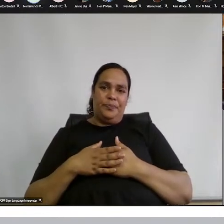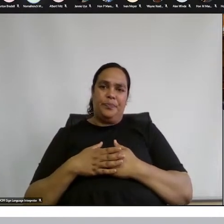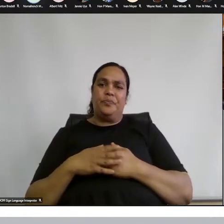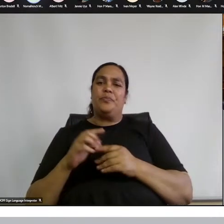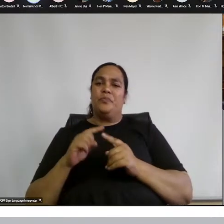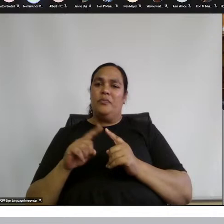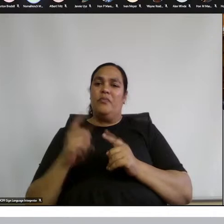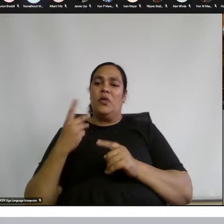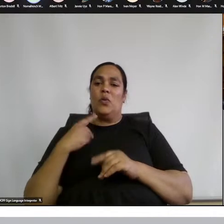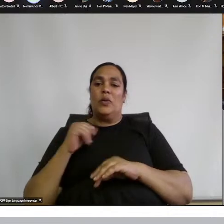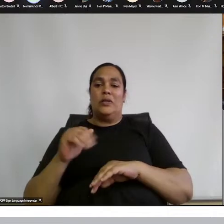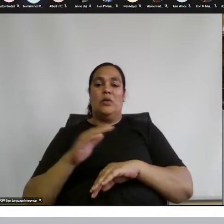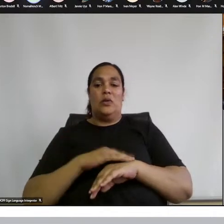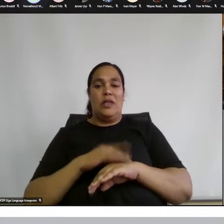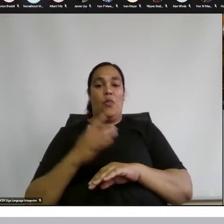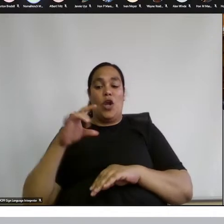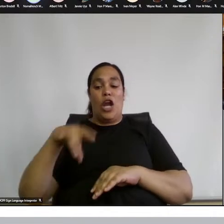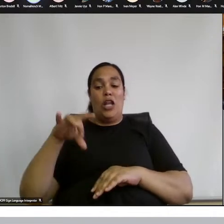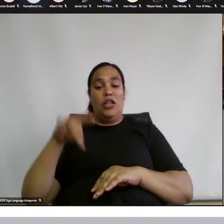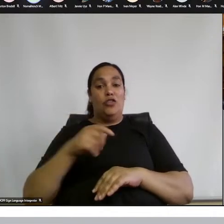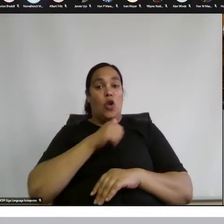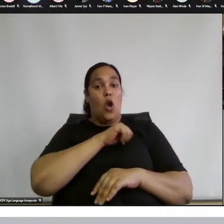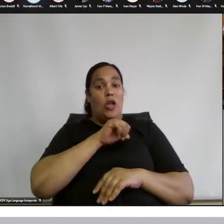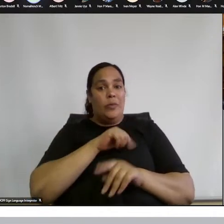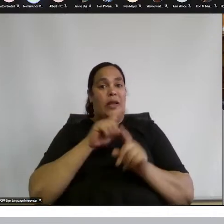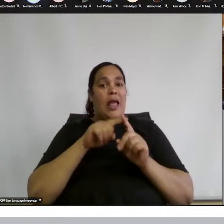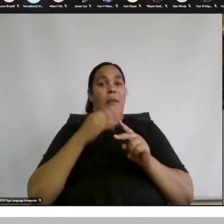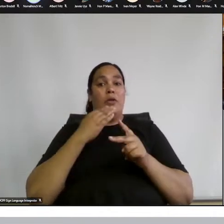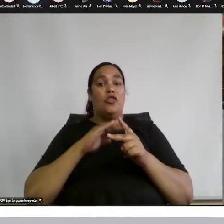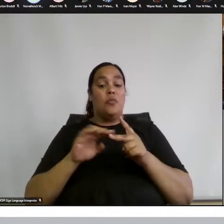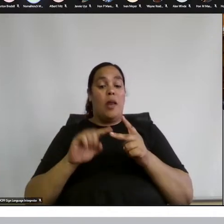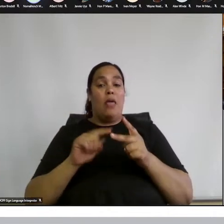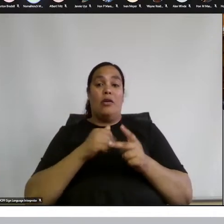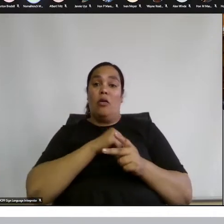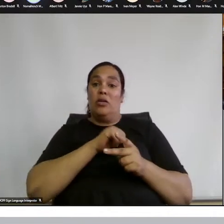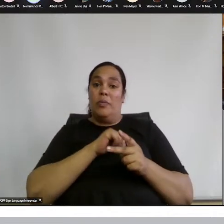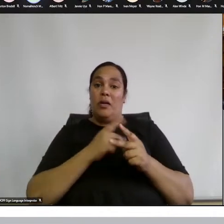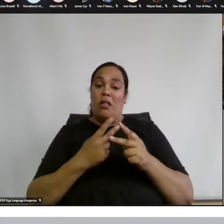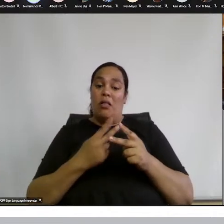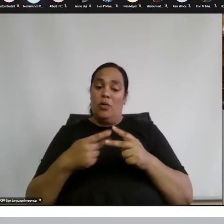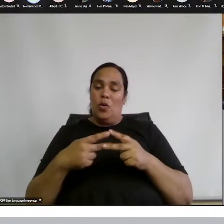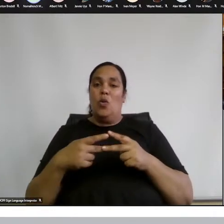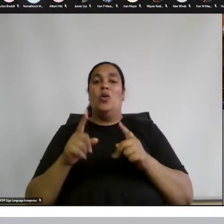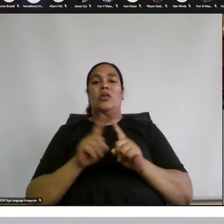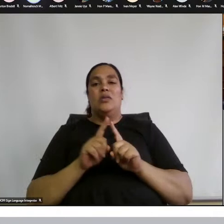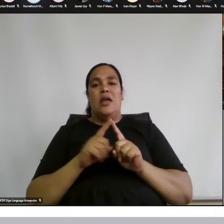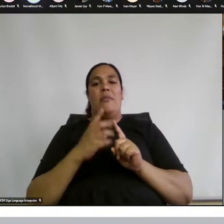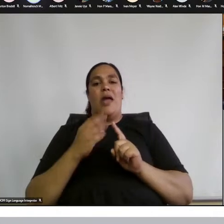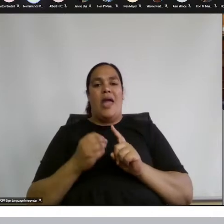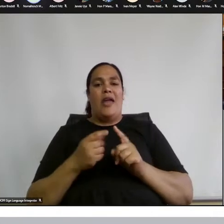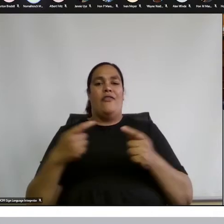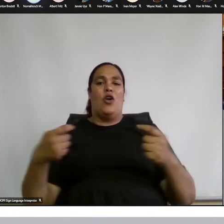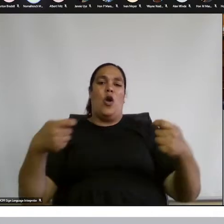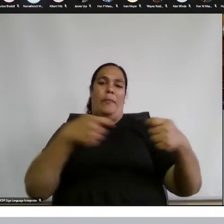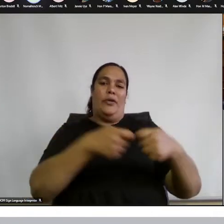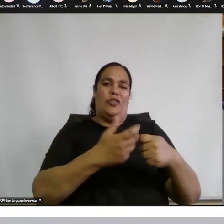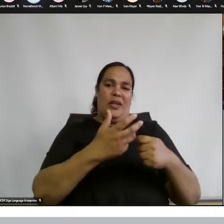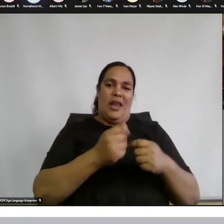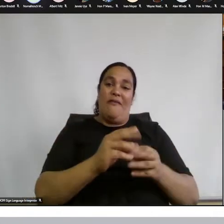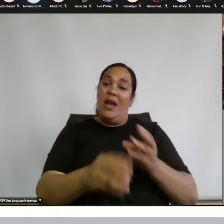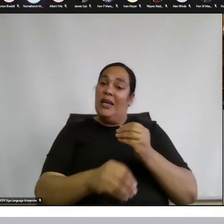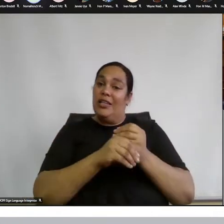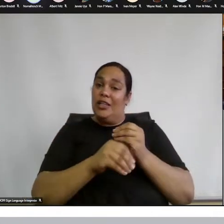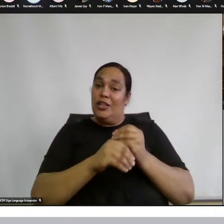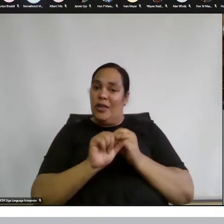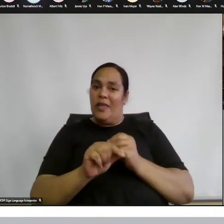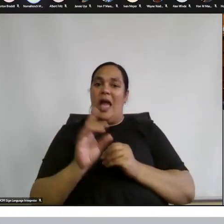the time that the Khayelitsha Hospital and the Mitchells Plain Hospital also was being commissioned. In addition to that,